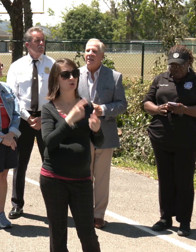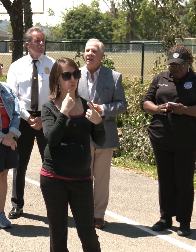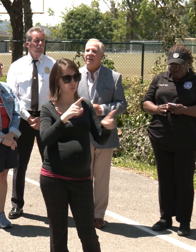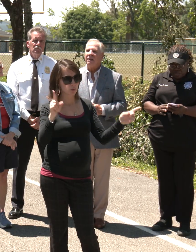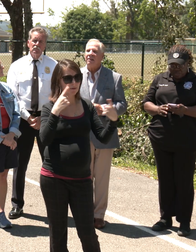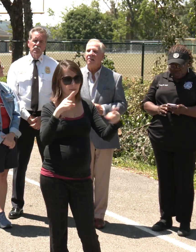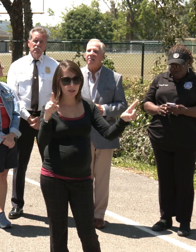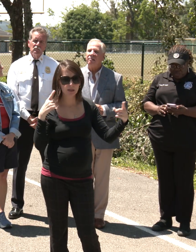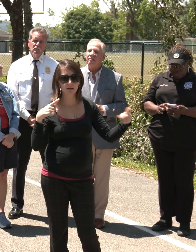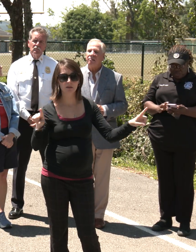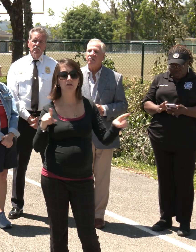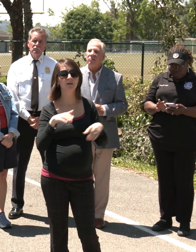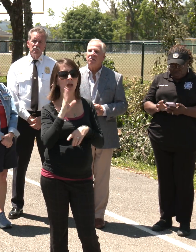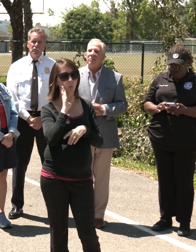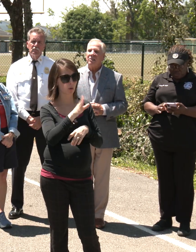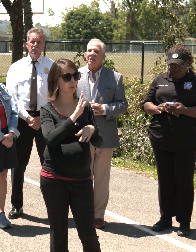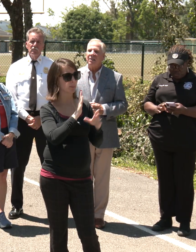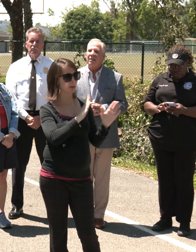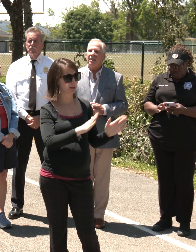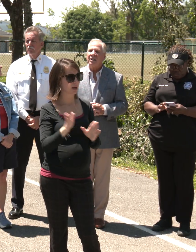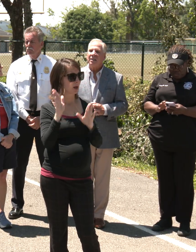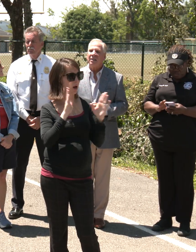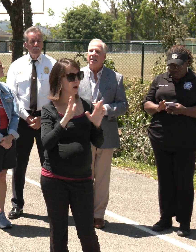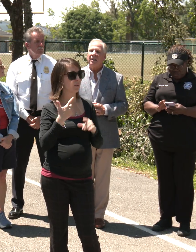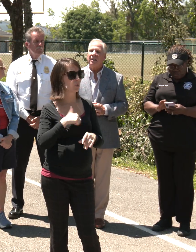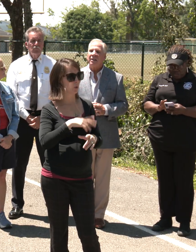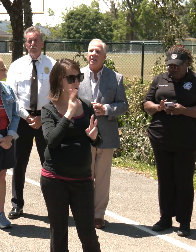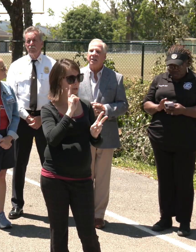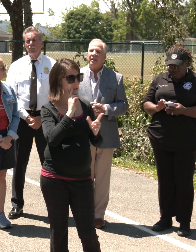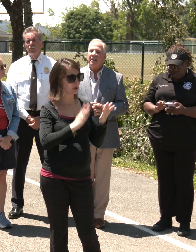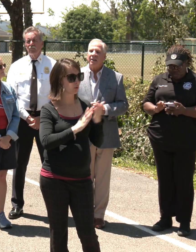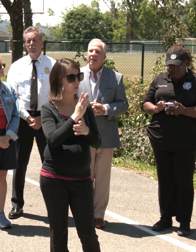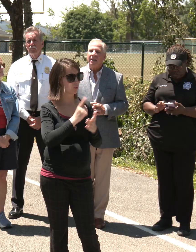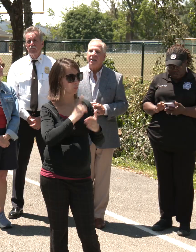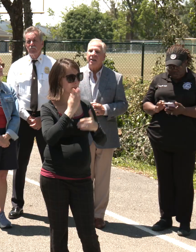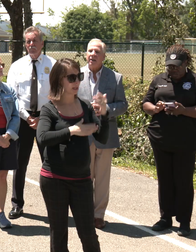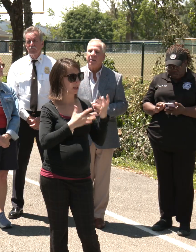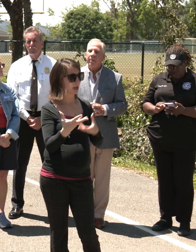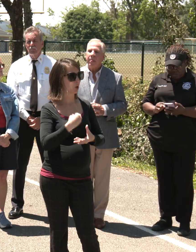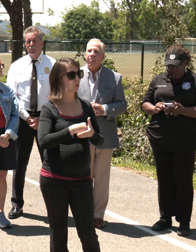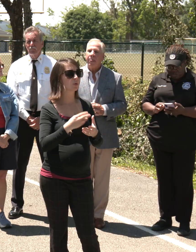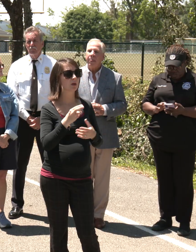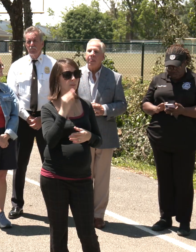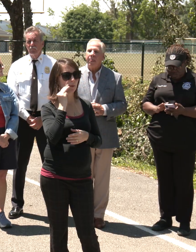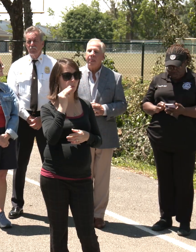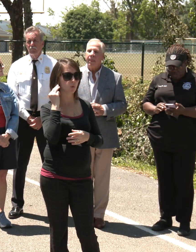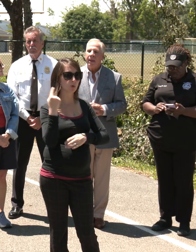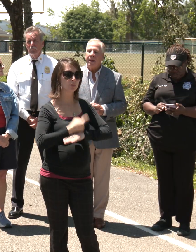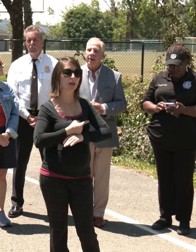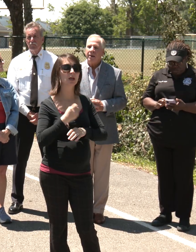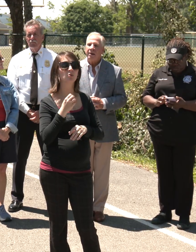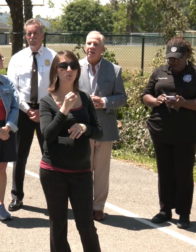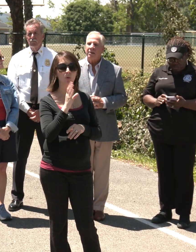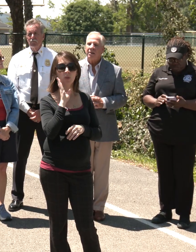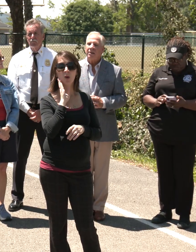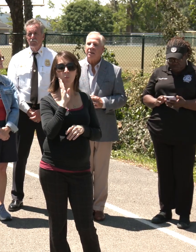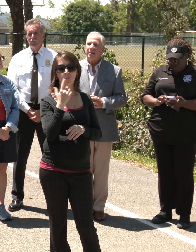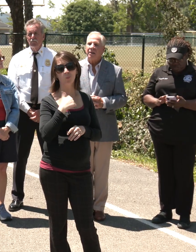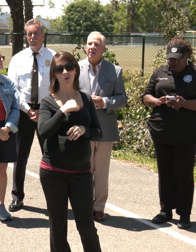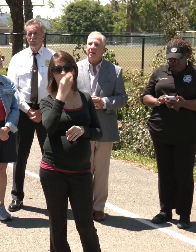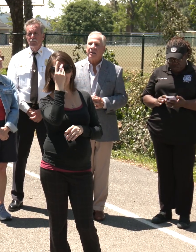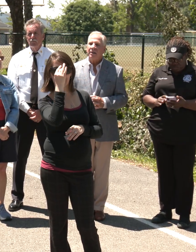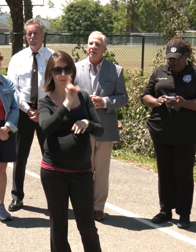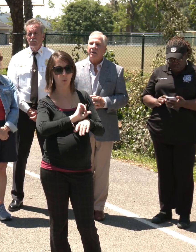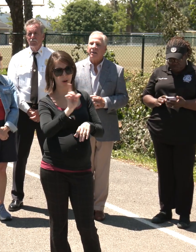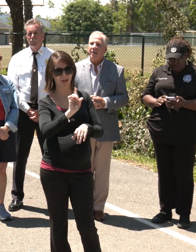mayor's office will be organizing. We are looking through the weekend, including Memorial Day. And so that will be we're thinking 1